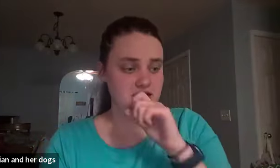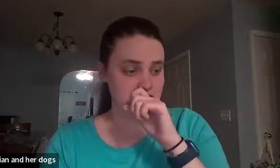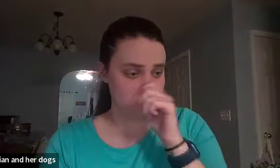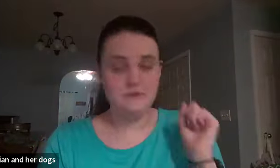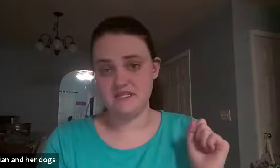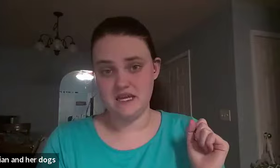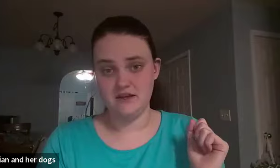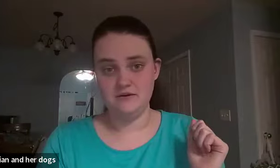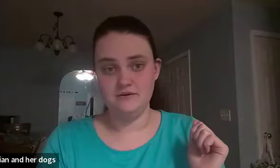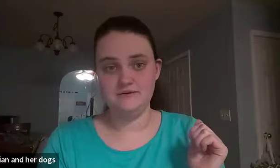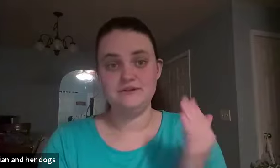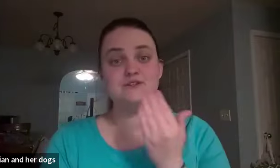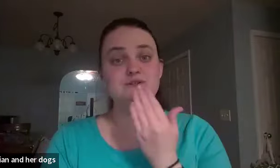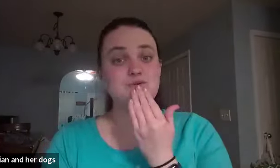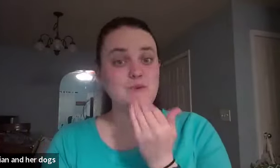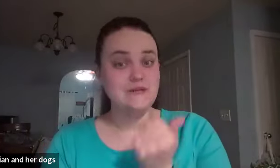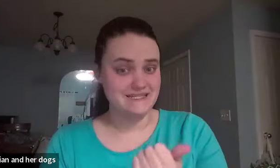Then sweet potato.